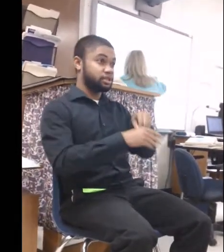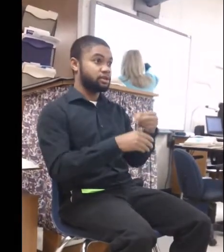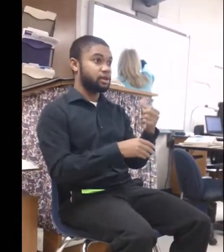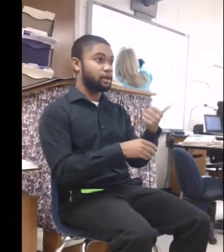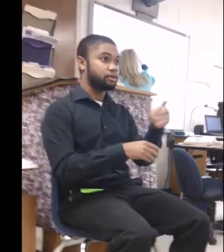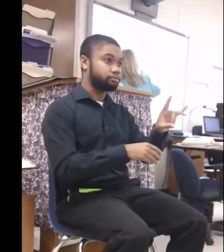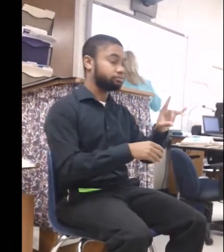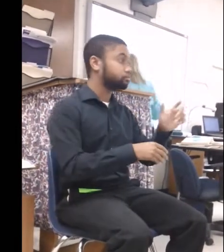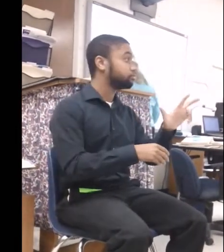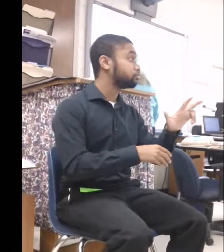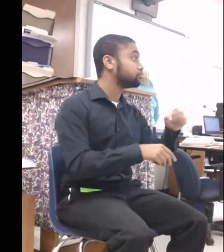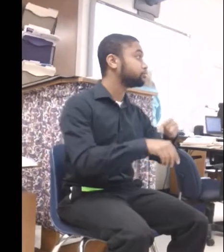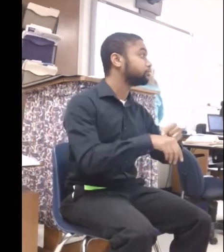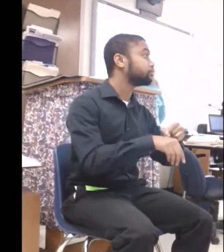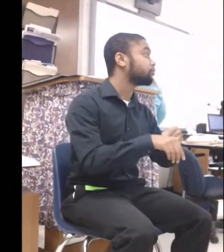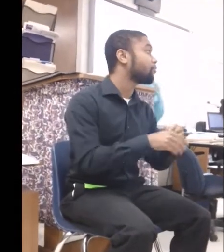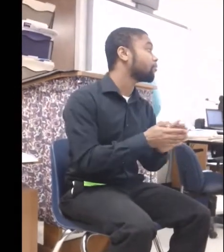Right.